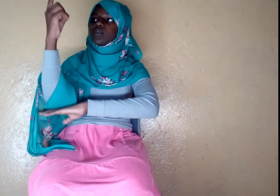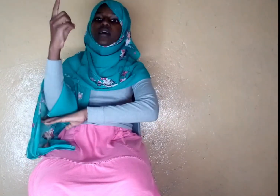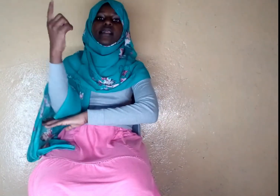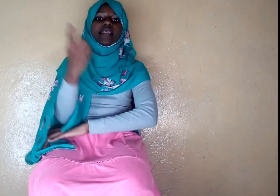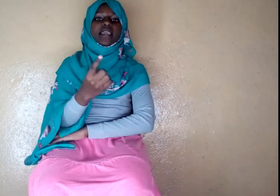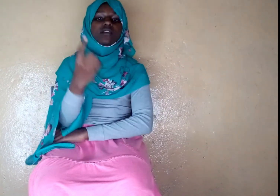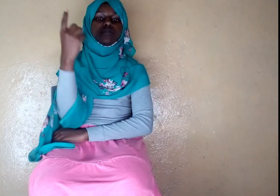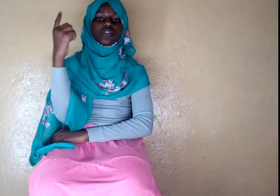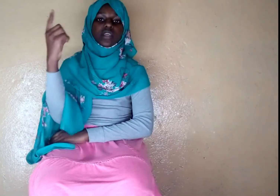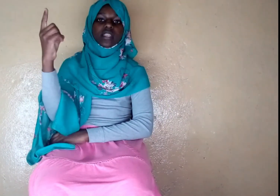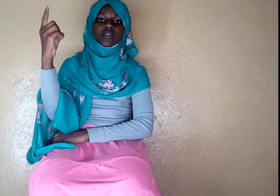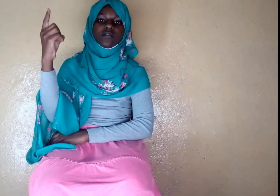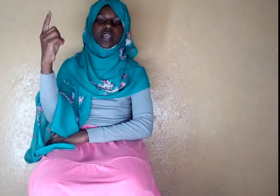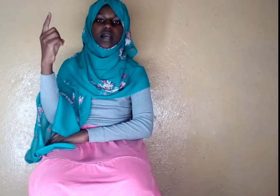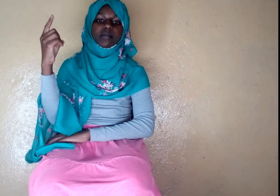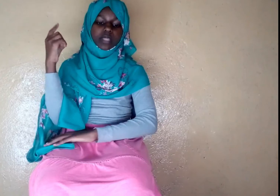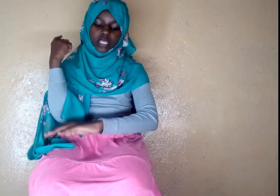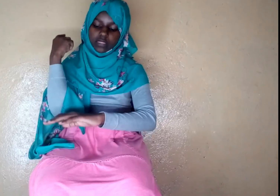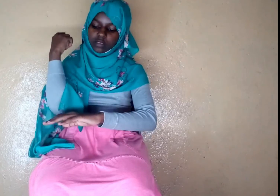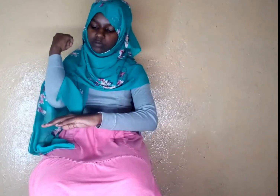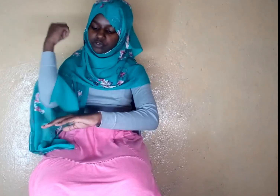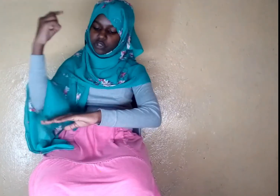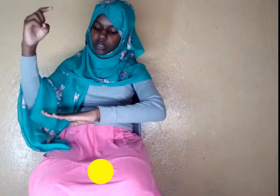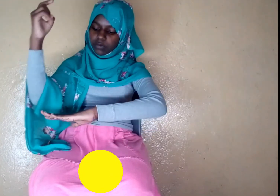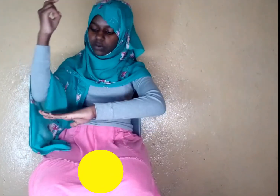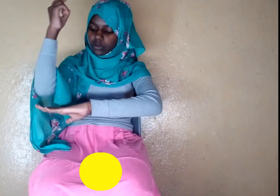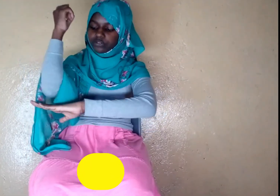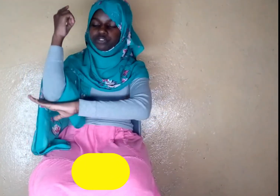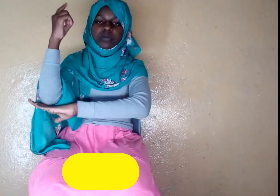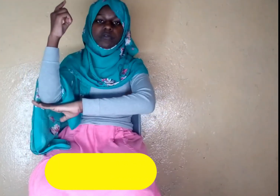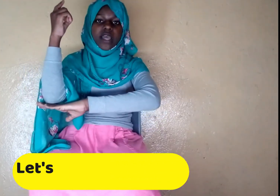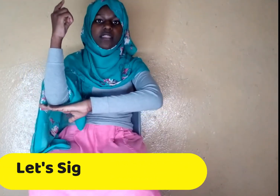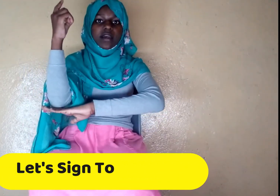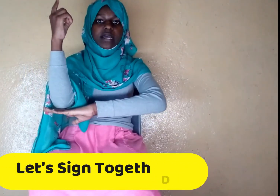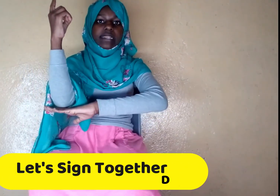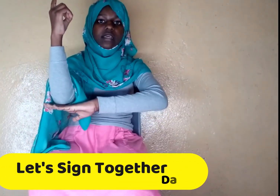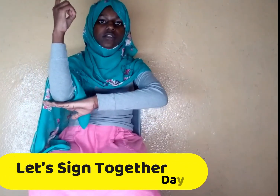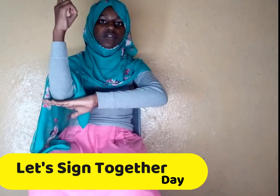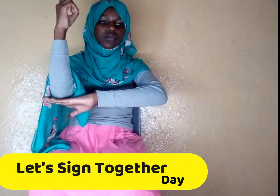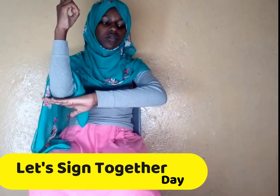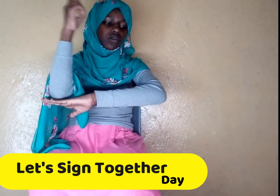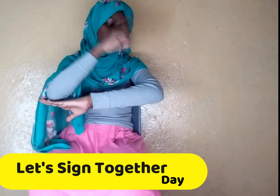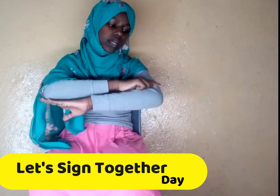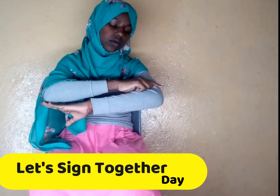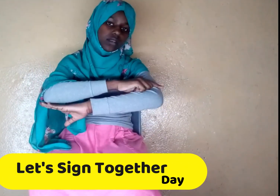So day, you put your index finger up and then you put your elbow on top of the other hand. So you go down.